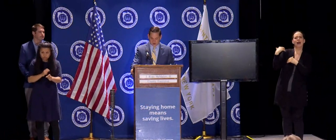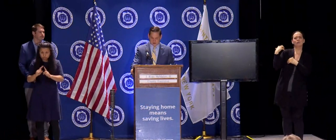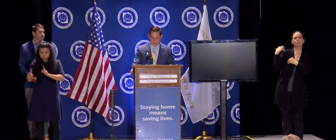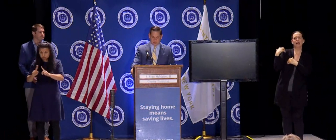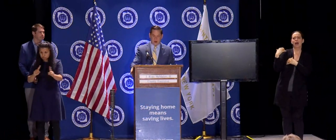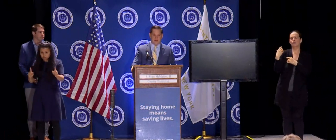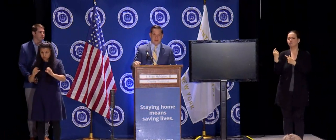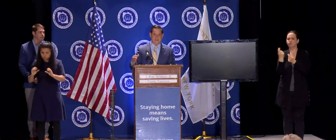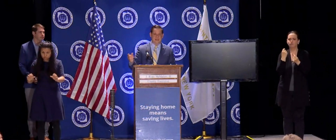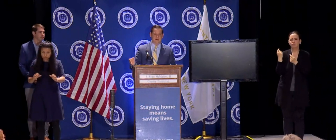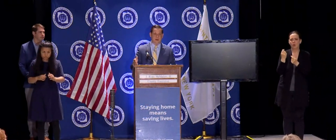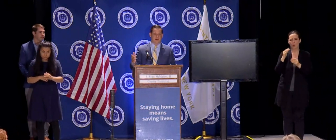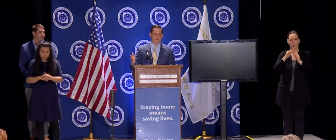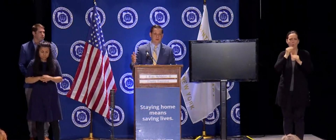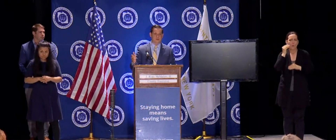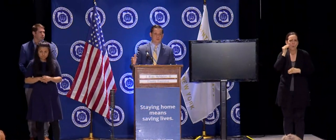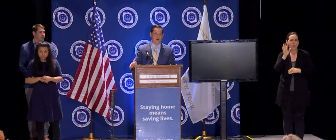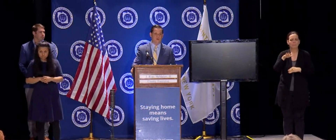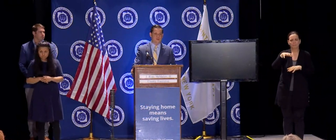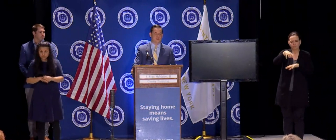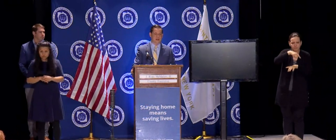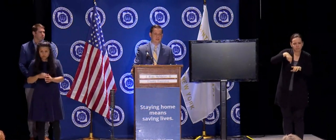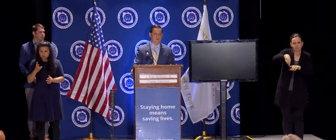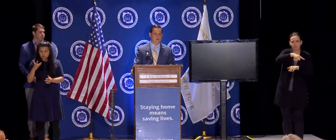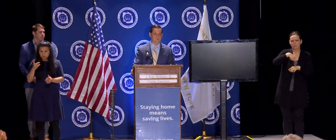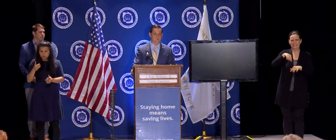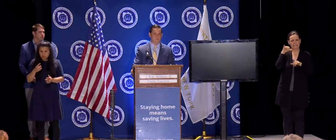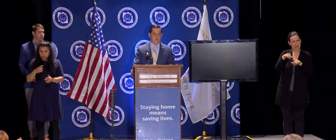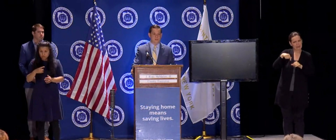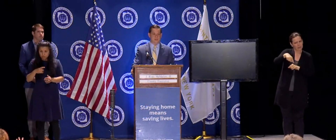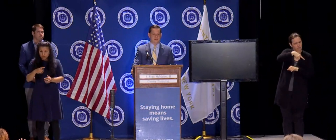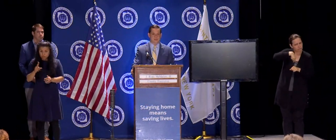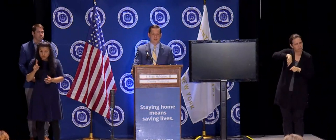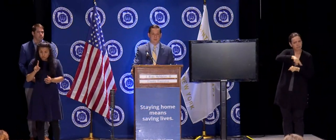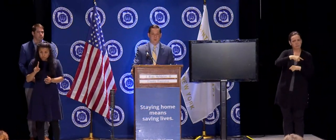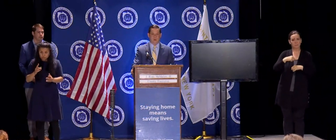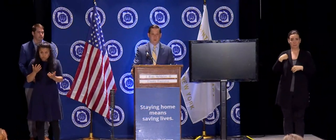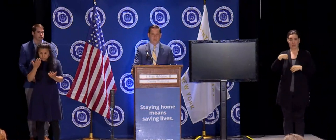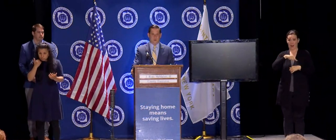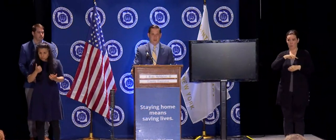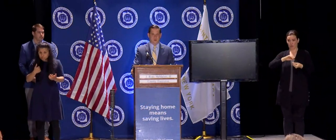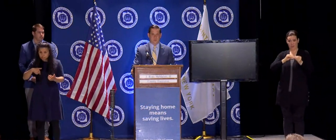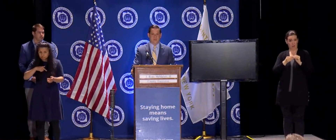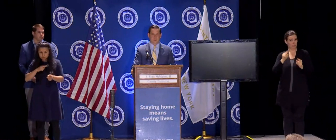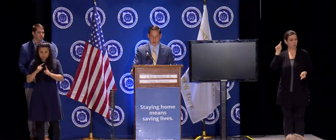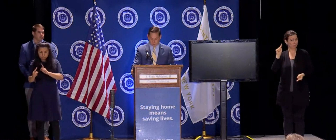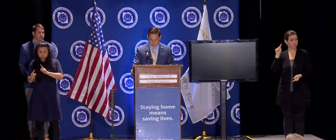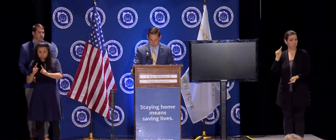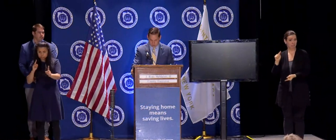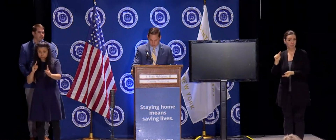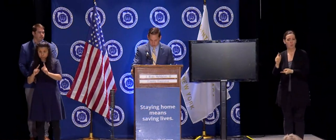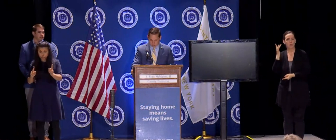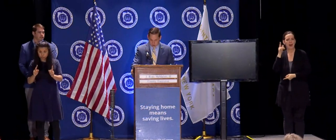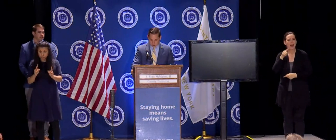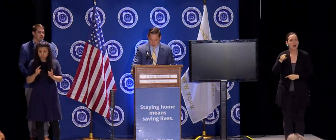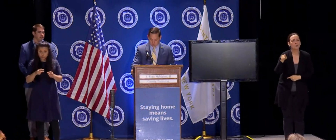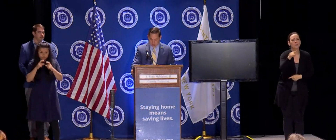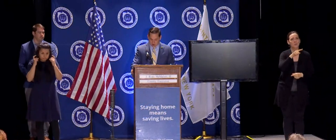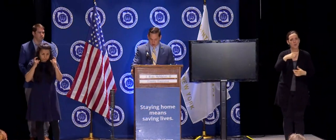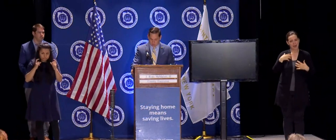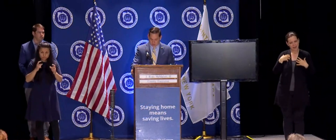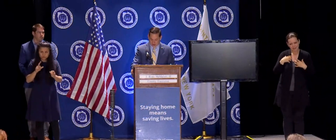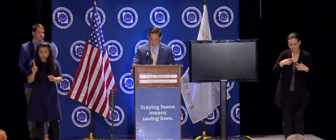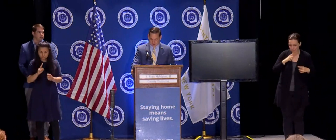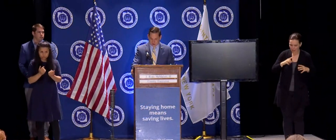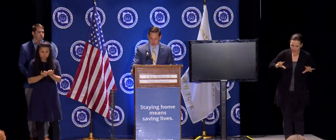again, this is something, our data is getting better because of all of us collectively. To keep it going in the right direction, we need your help. We